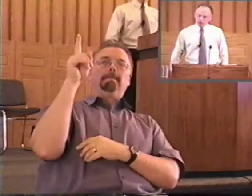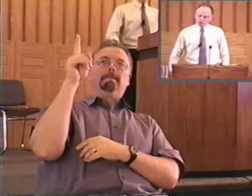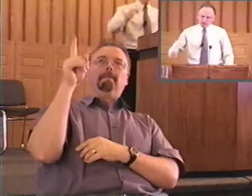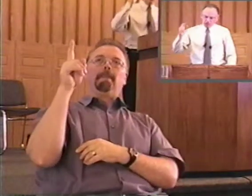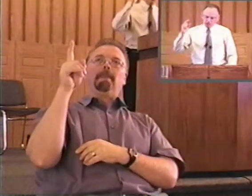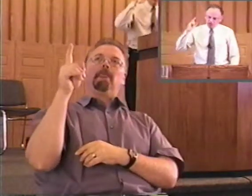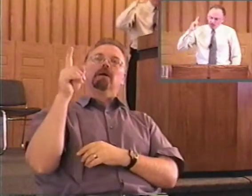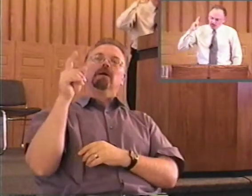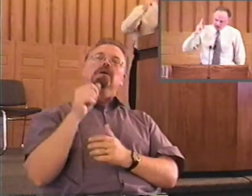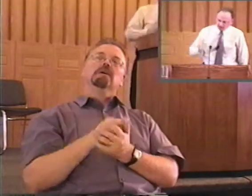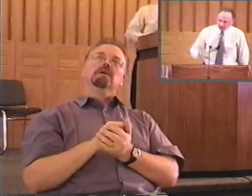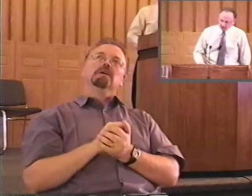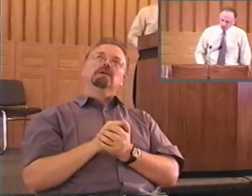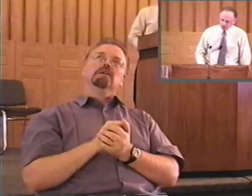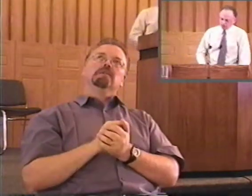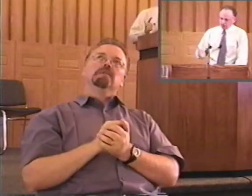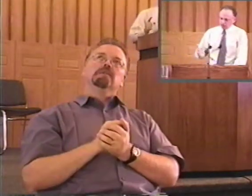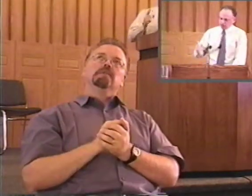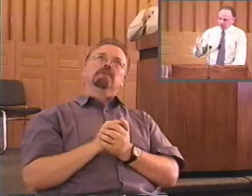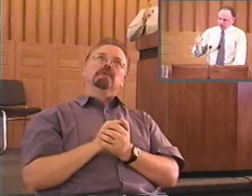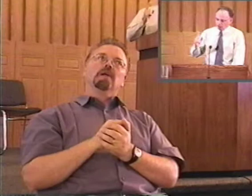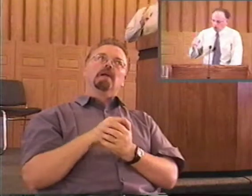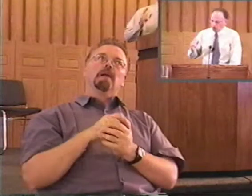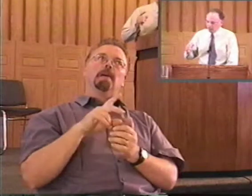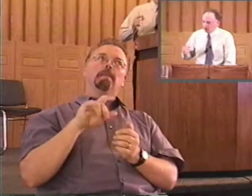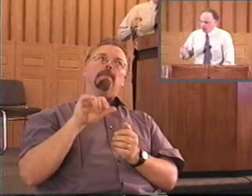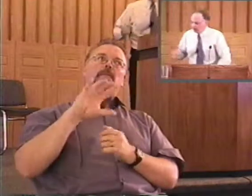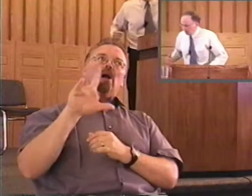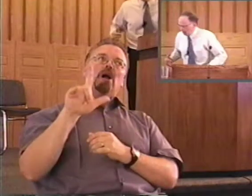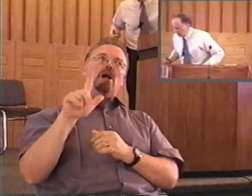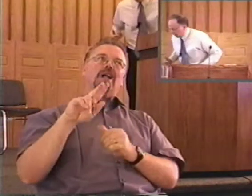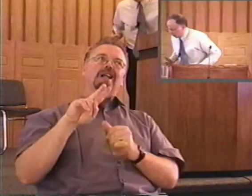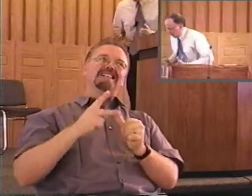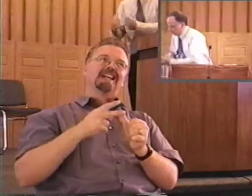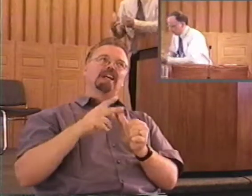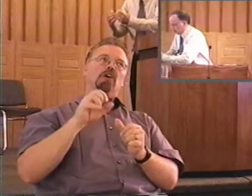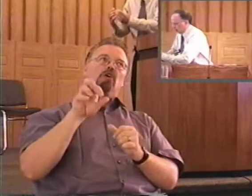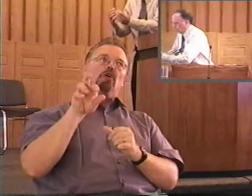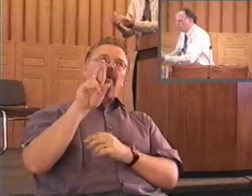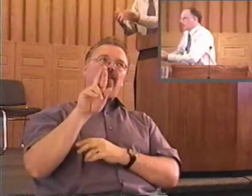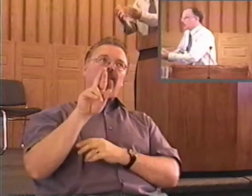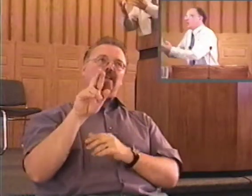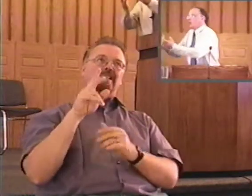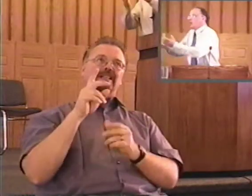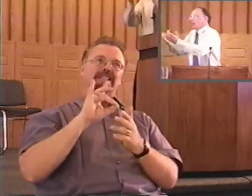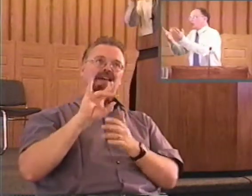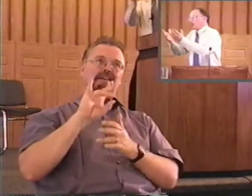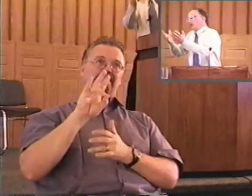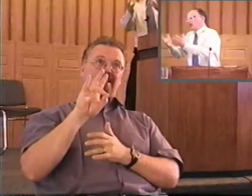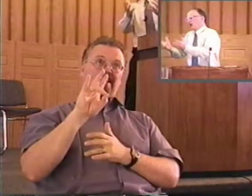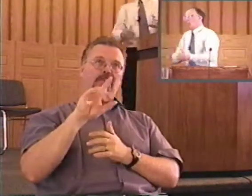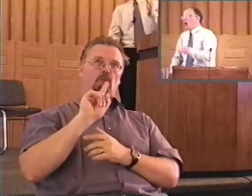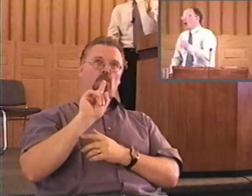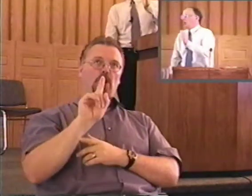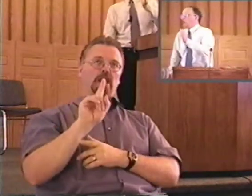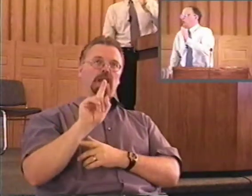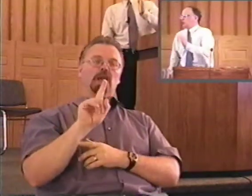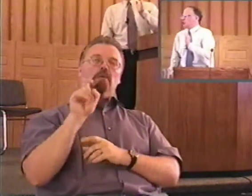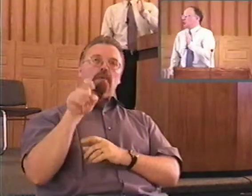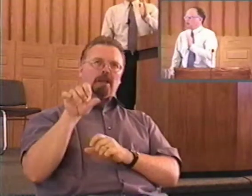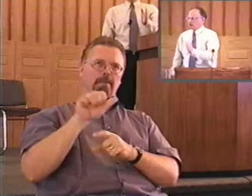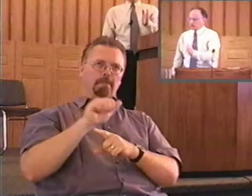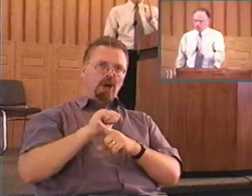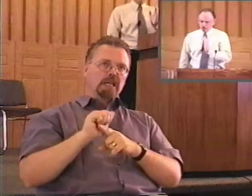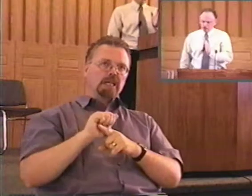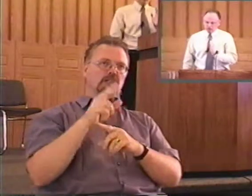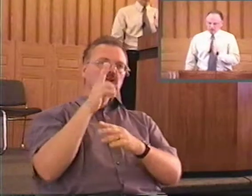God. Paul tells us in 2 Corinthians 7:1 that we're to practice holiness in the fear of God.